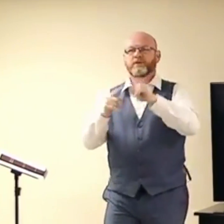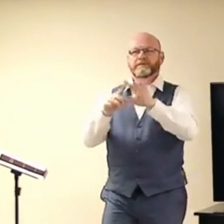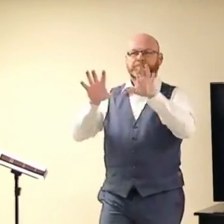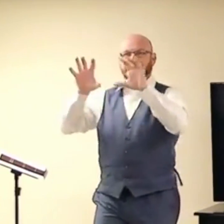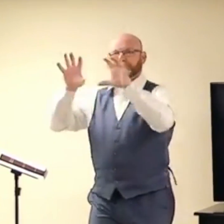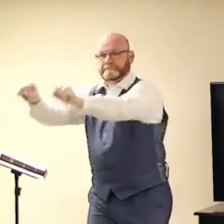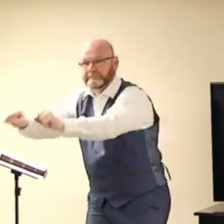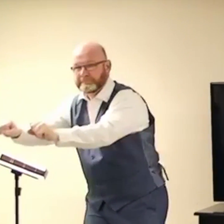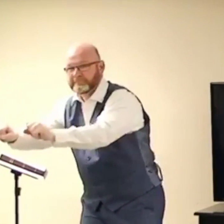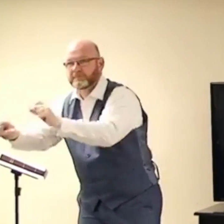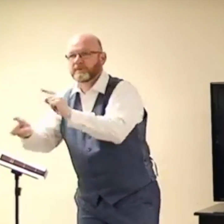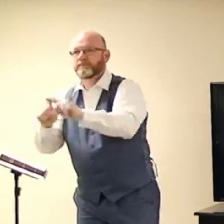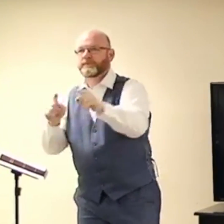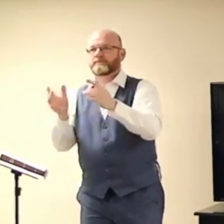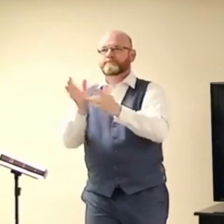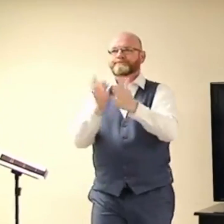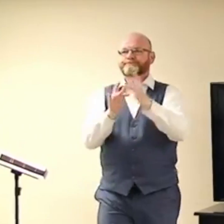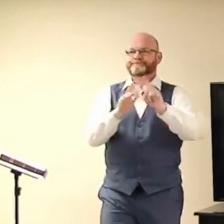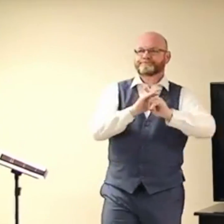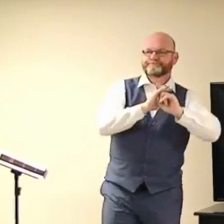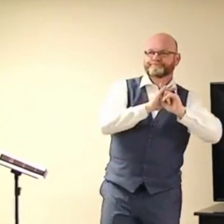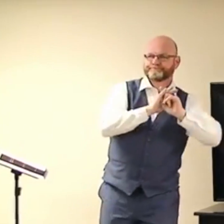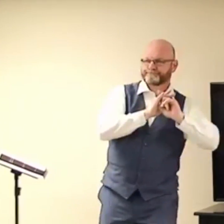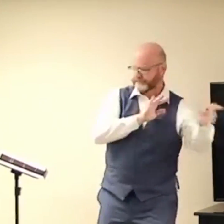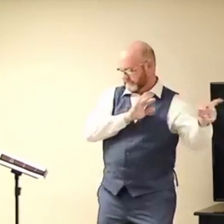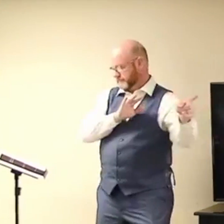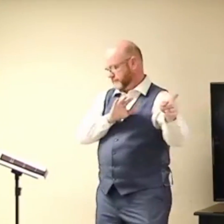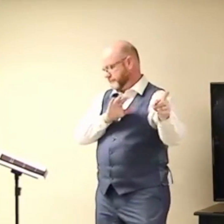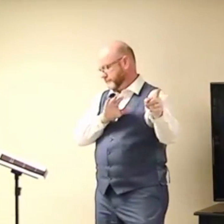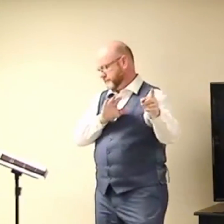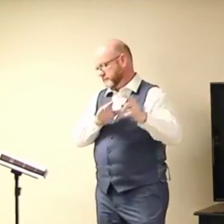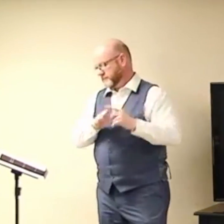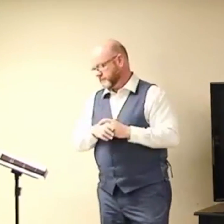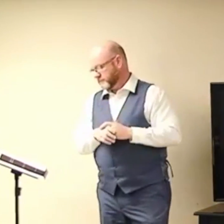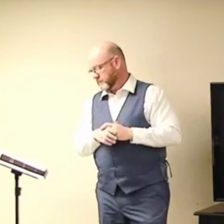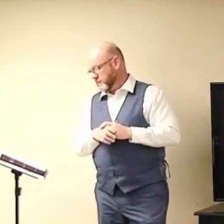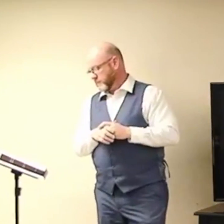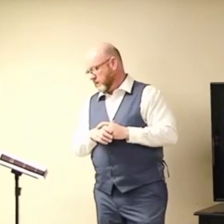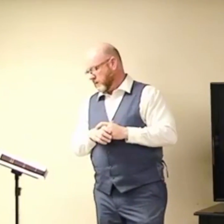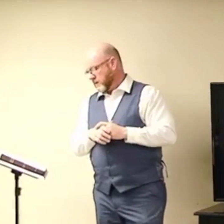Again, they, the Jews, tried to seize him, but he escaped their grasp.